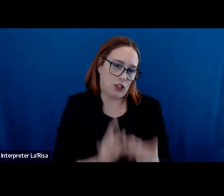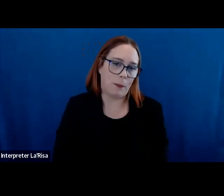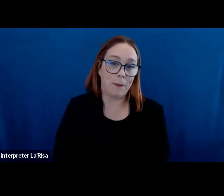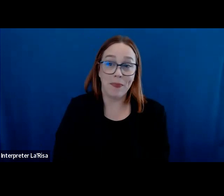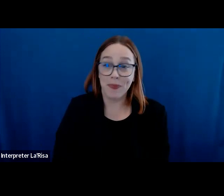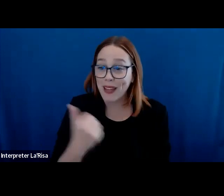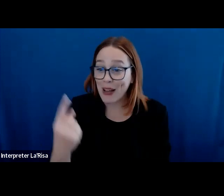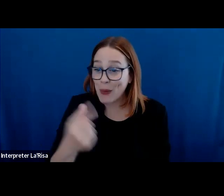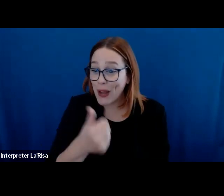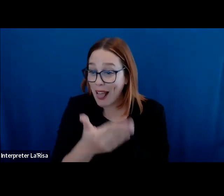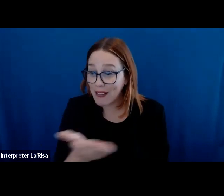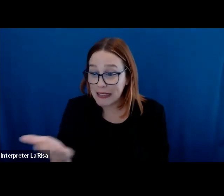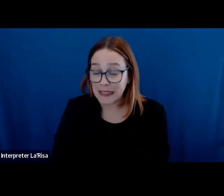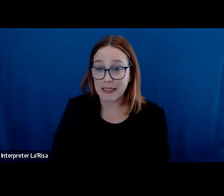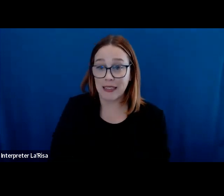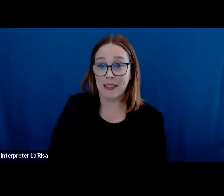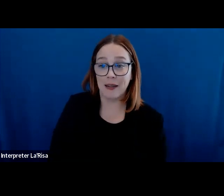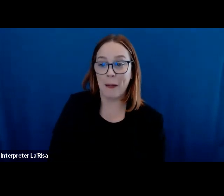Mels, this is Beth. Arias.